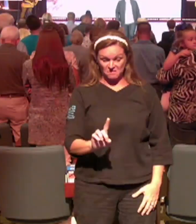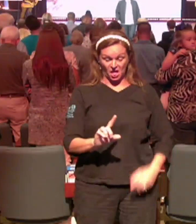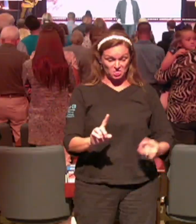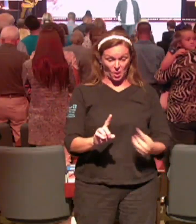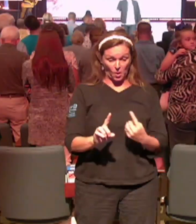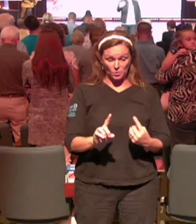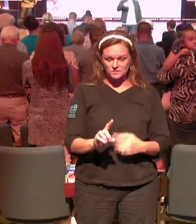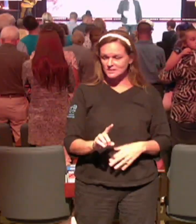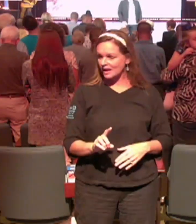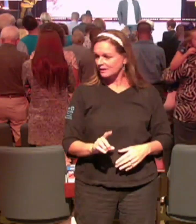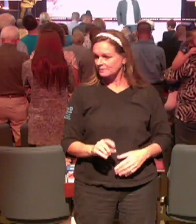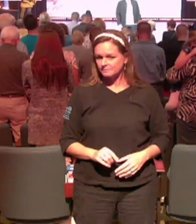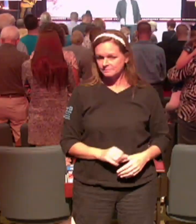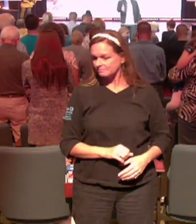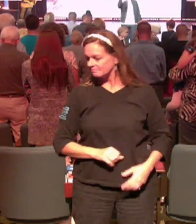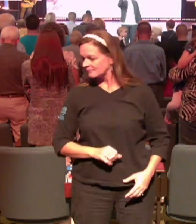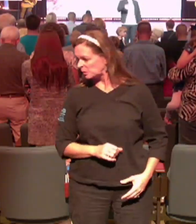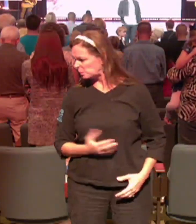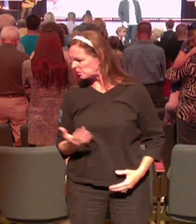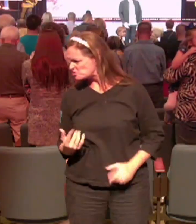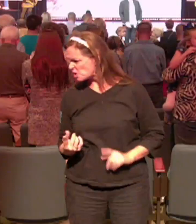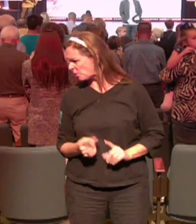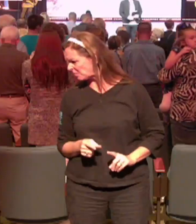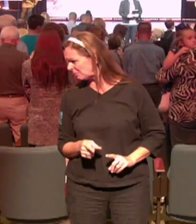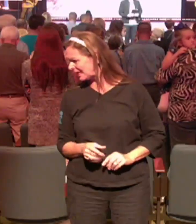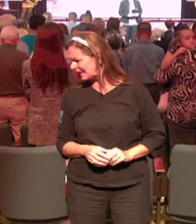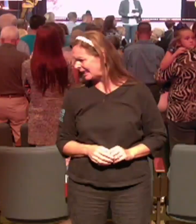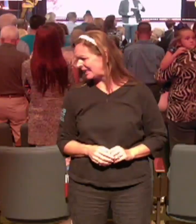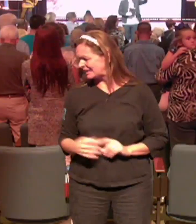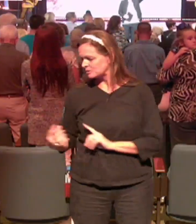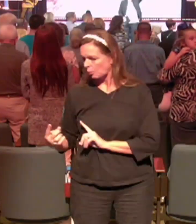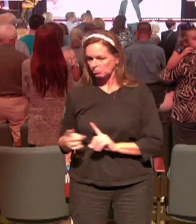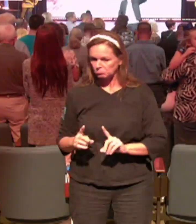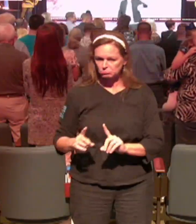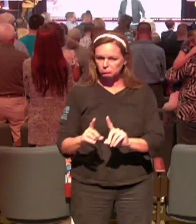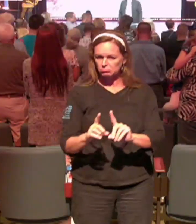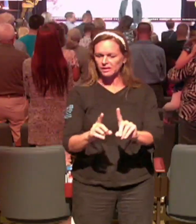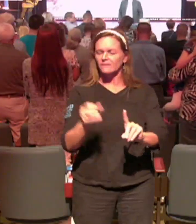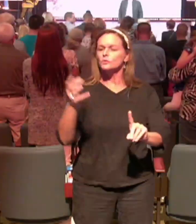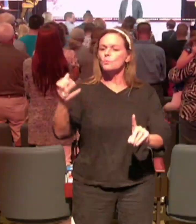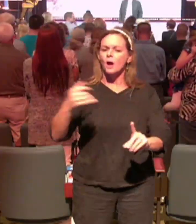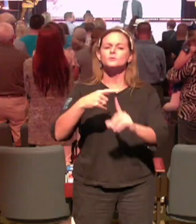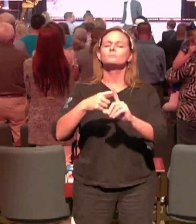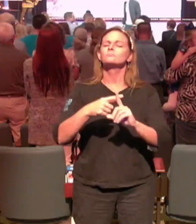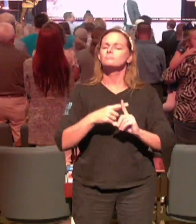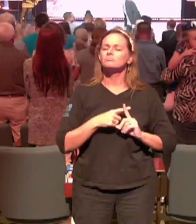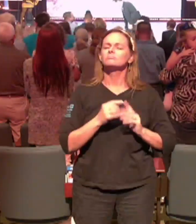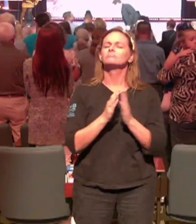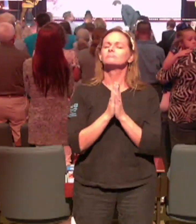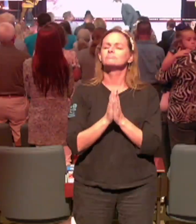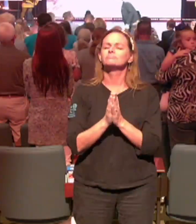there, and we'll pray together. So just make your way. Come on down. Let's pray. Come on, guys.